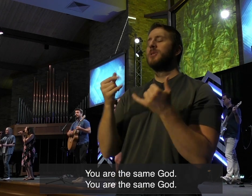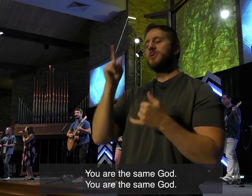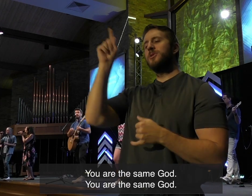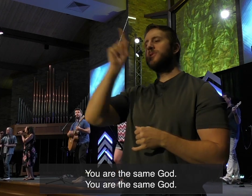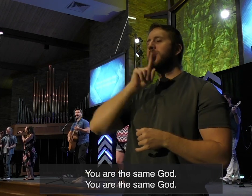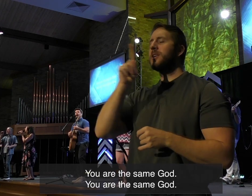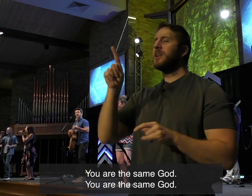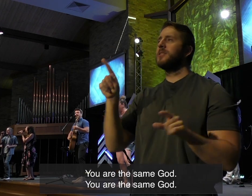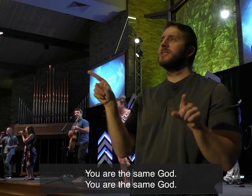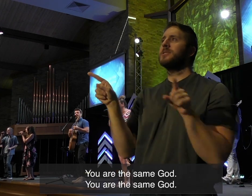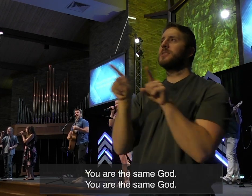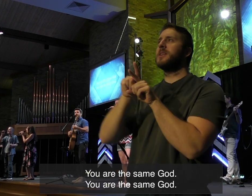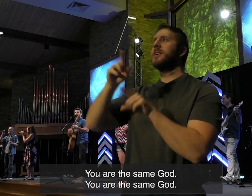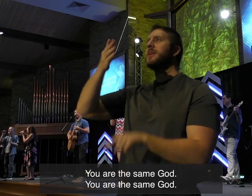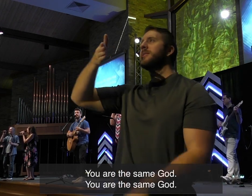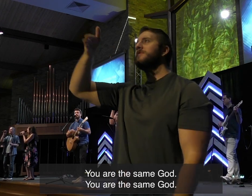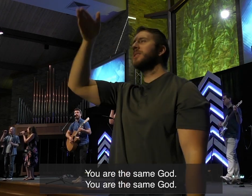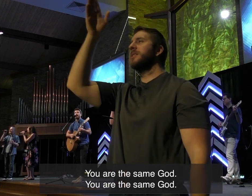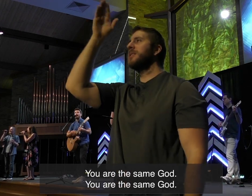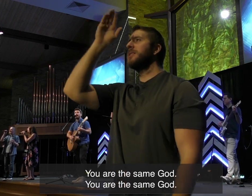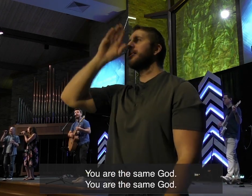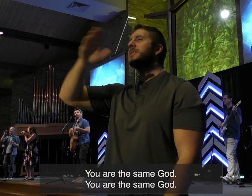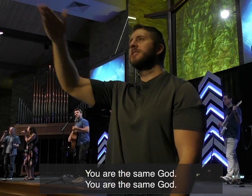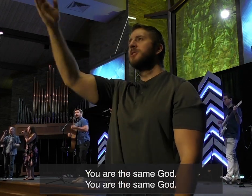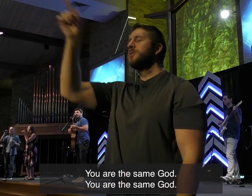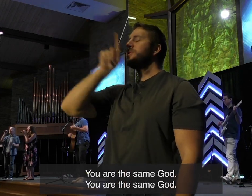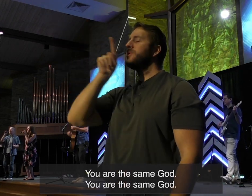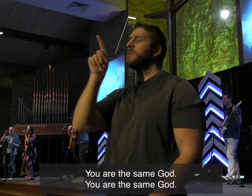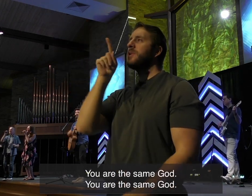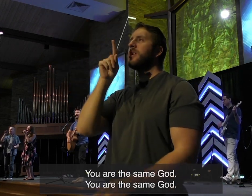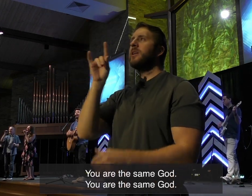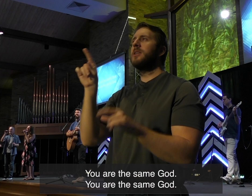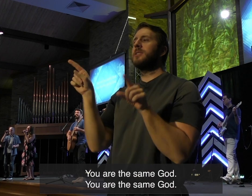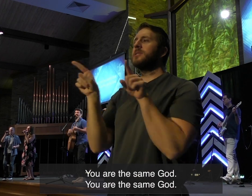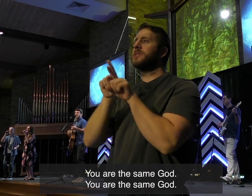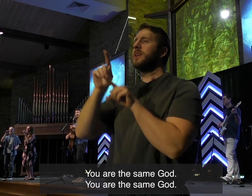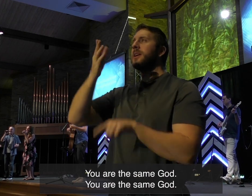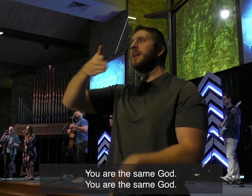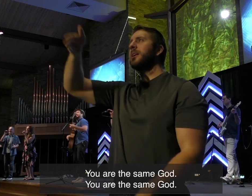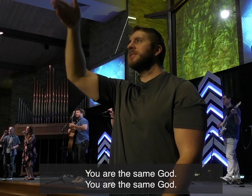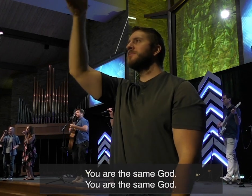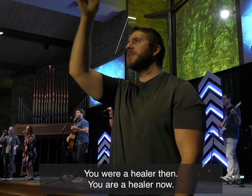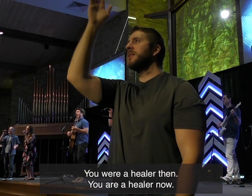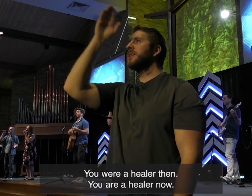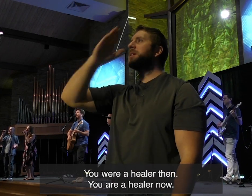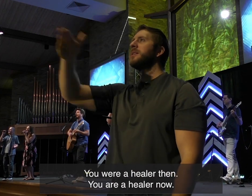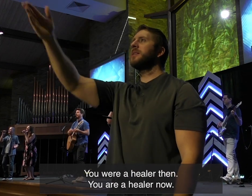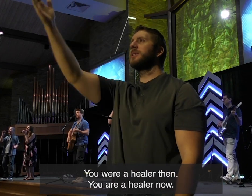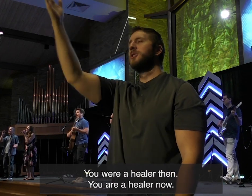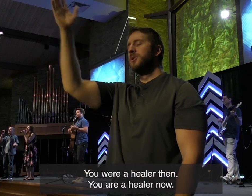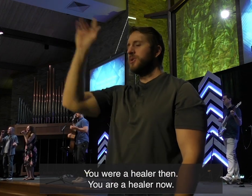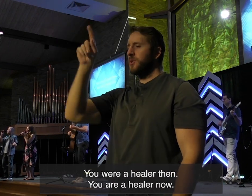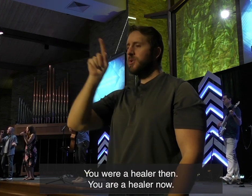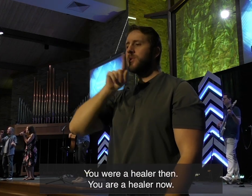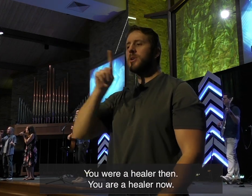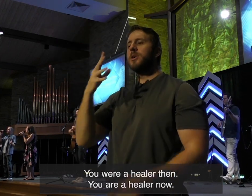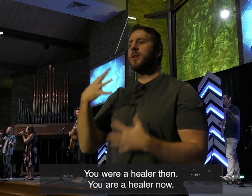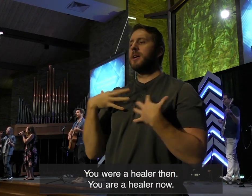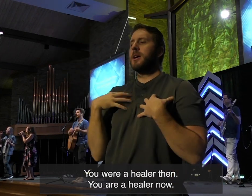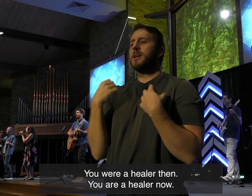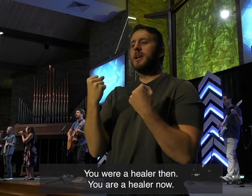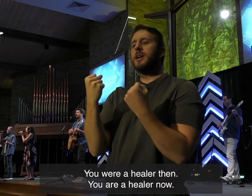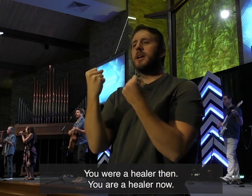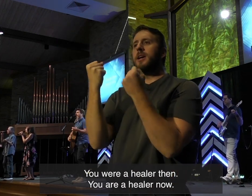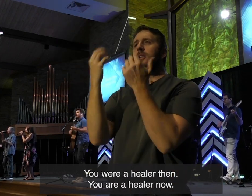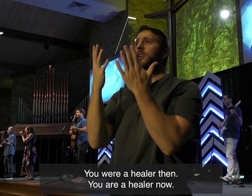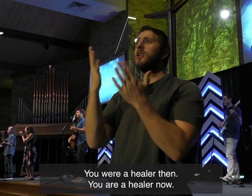now. You are the same God, you are the same God. You